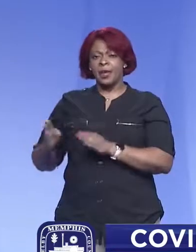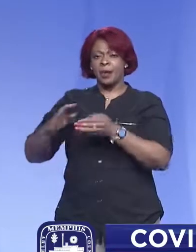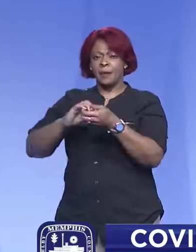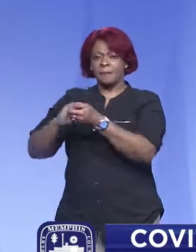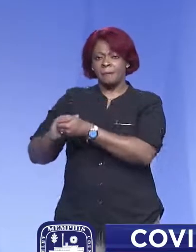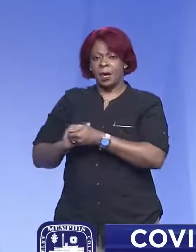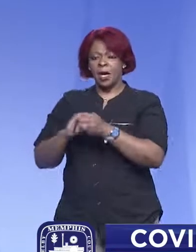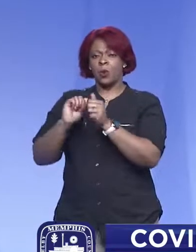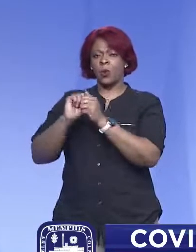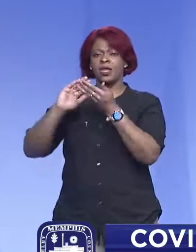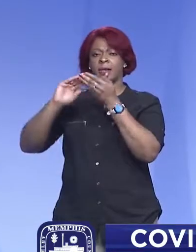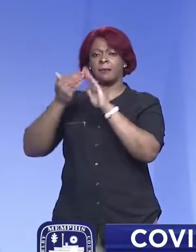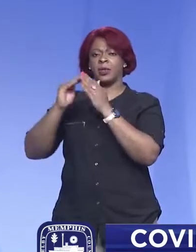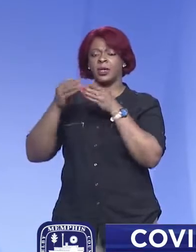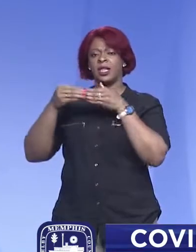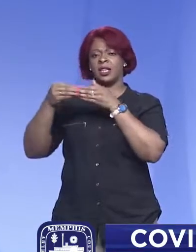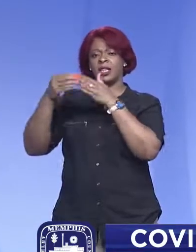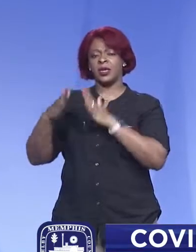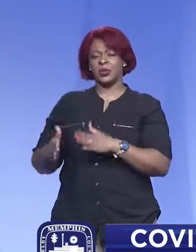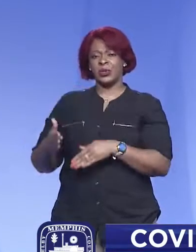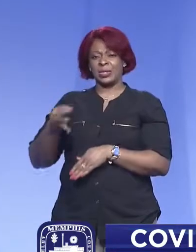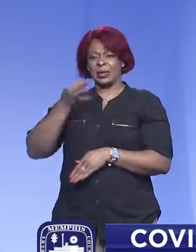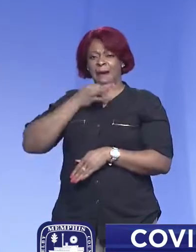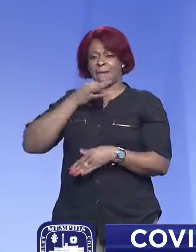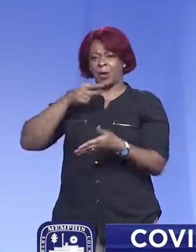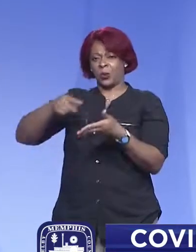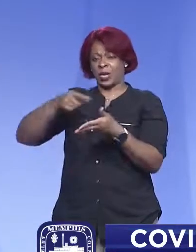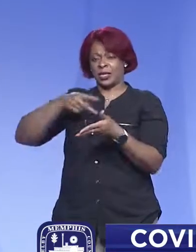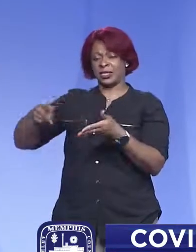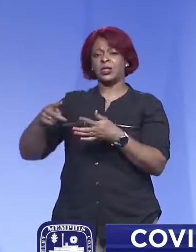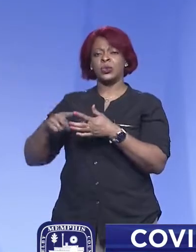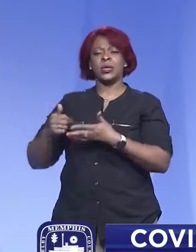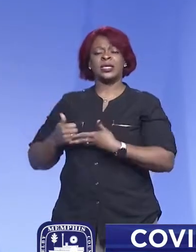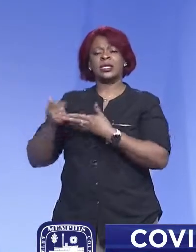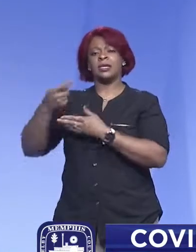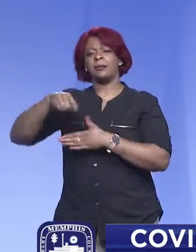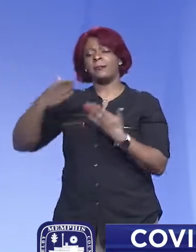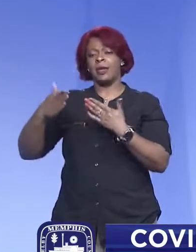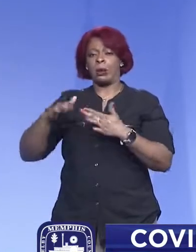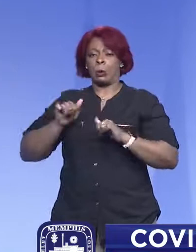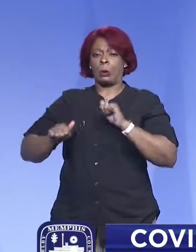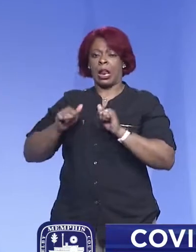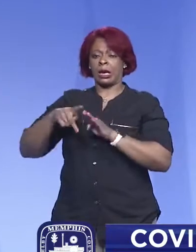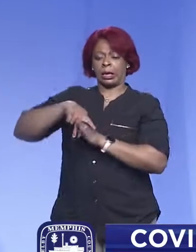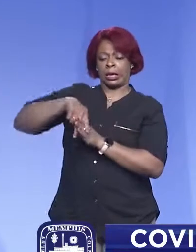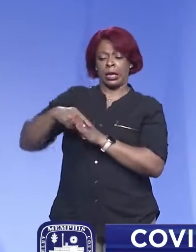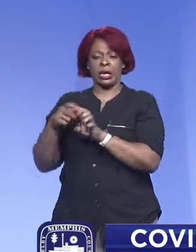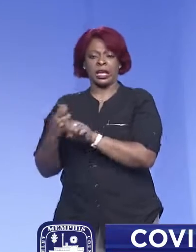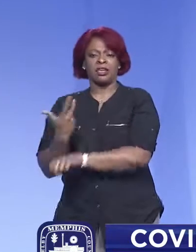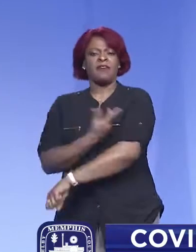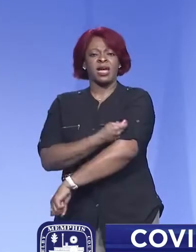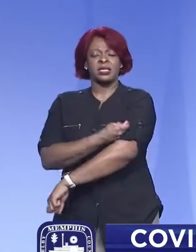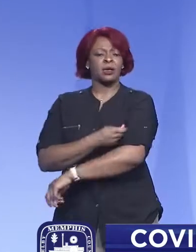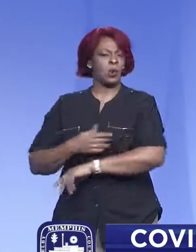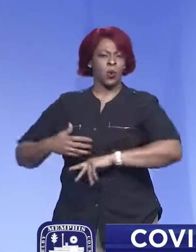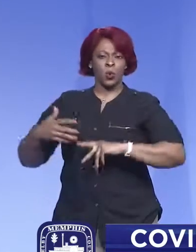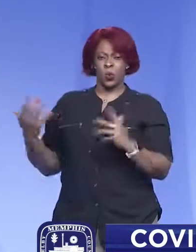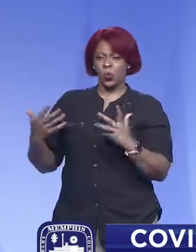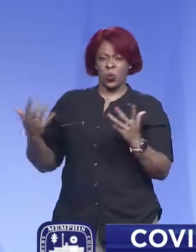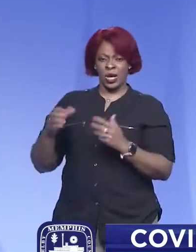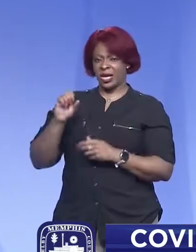with community leaders in the coming weeks to assist with those who may be reluctant to get vaccinated. So what is the